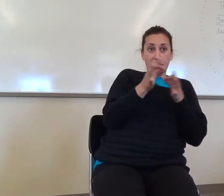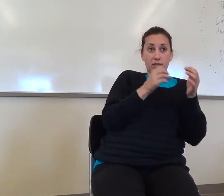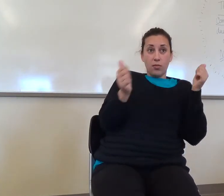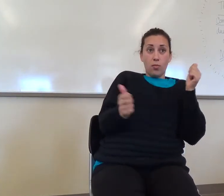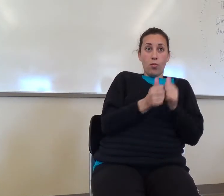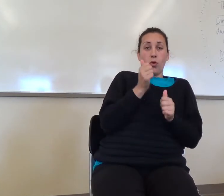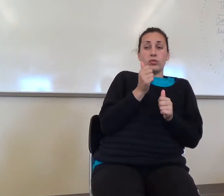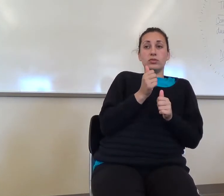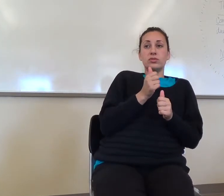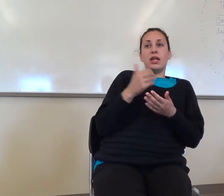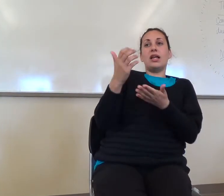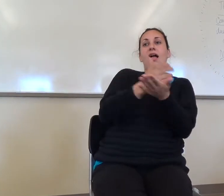the miner,